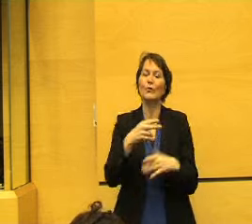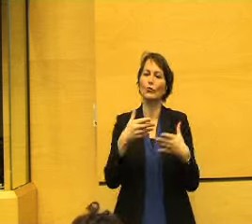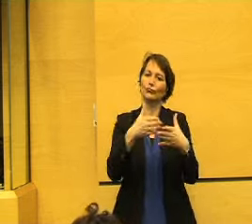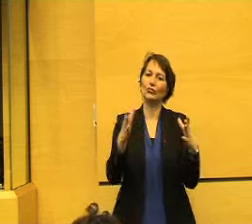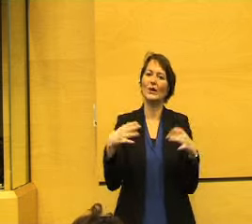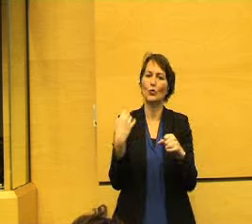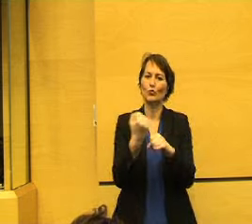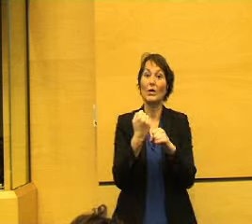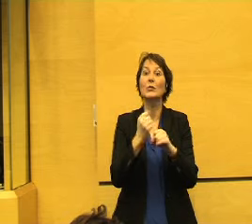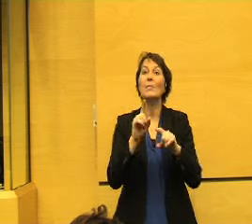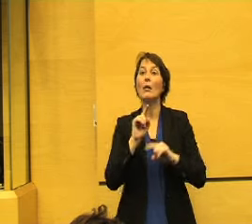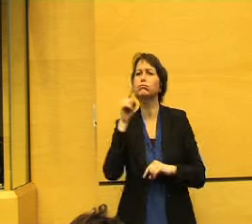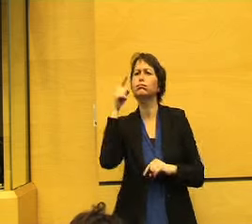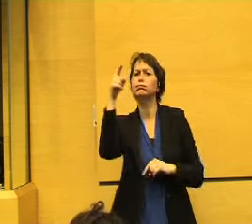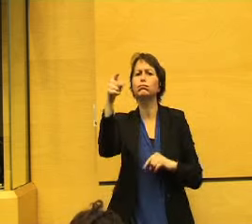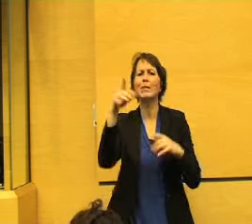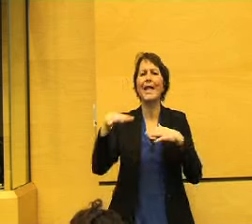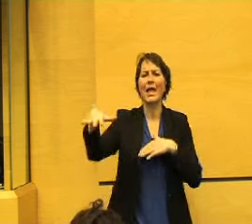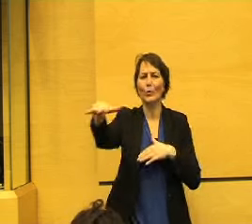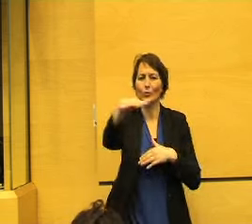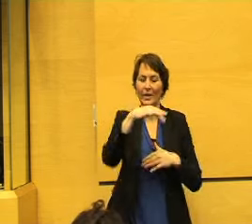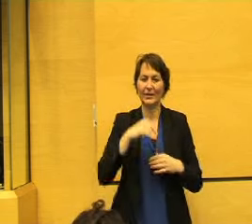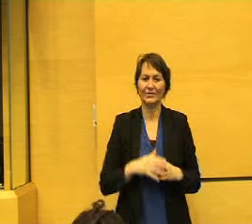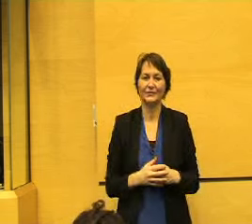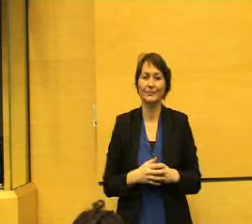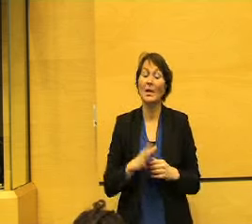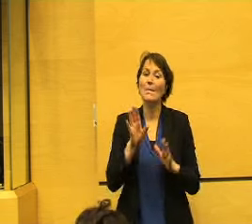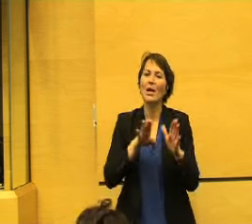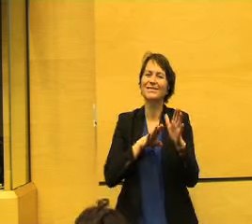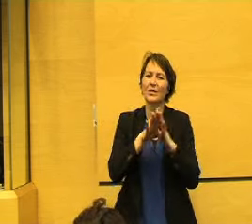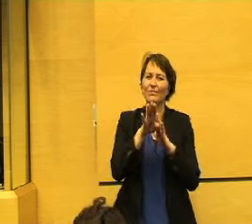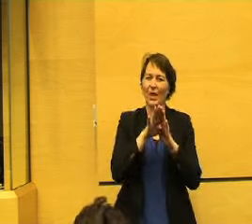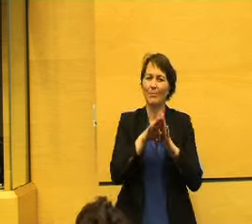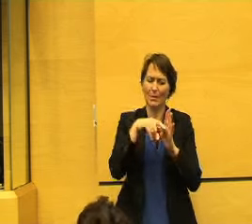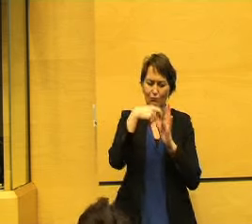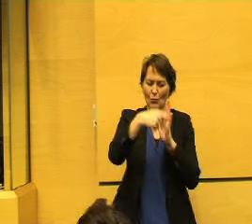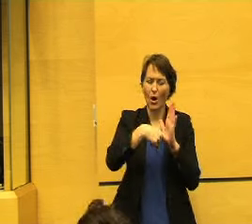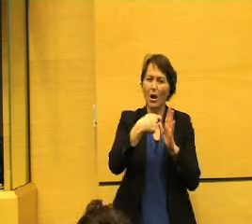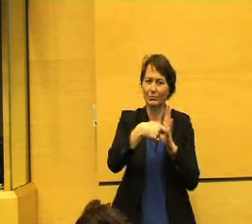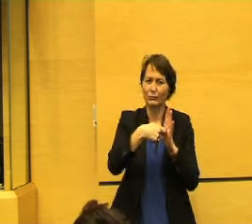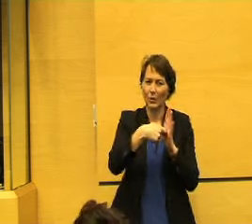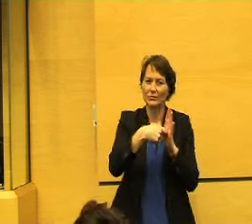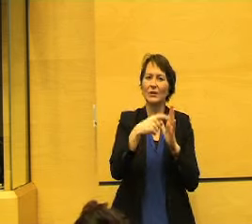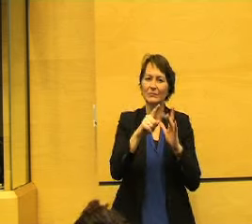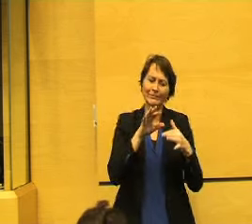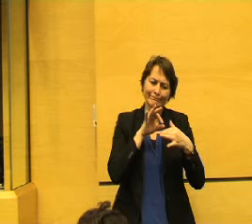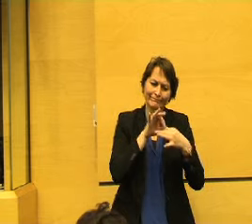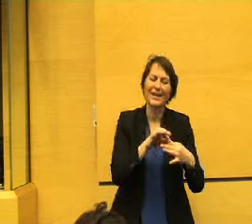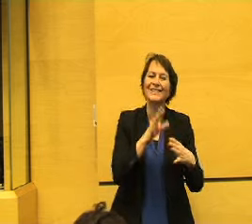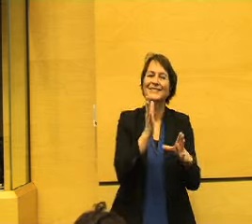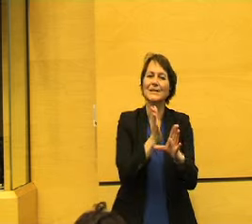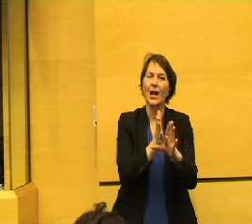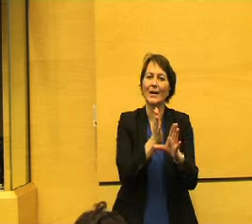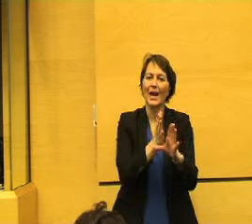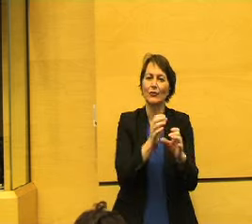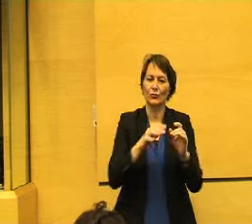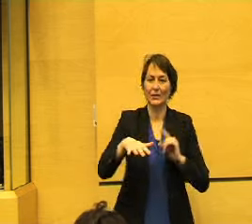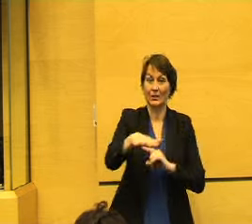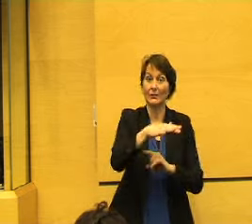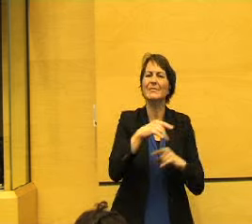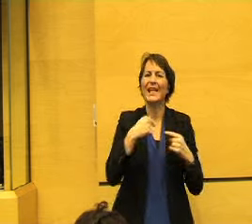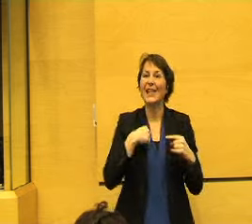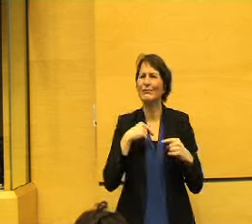in rural area, and developing pilot projects about community psychiatric ward, particularly in